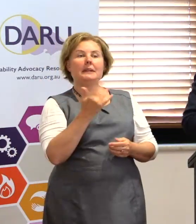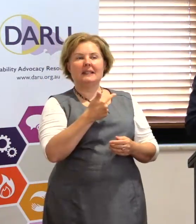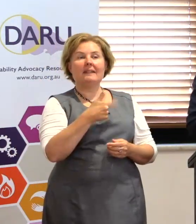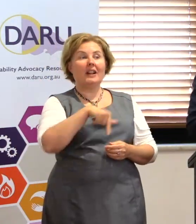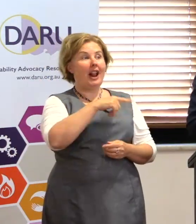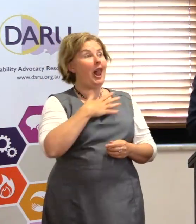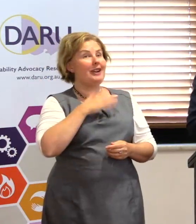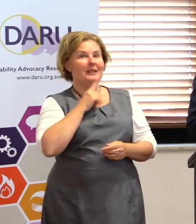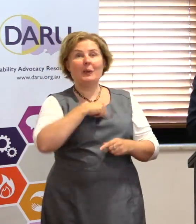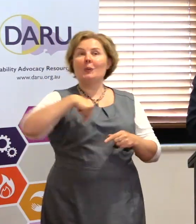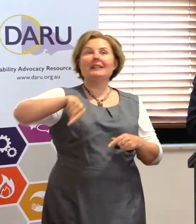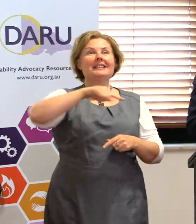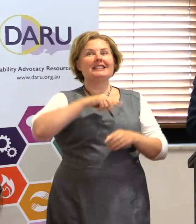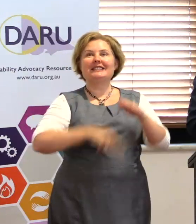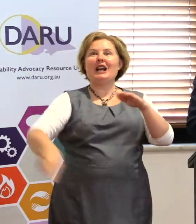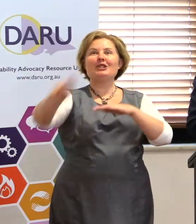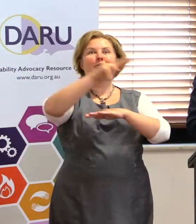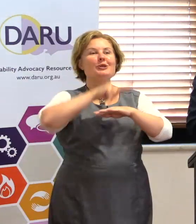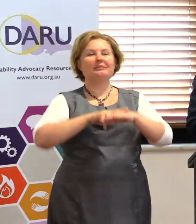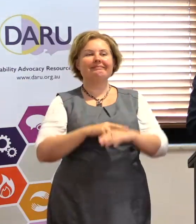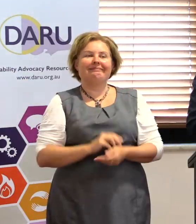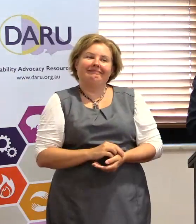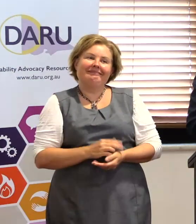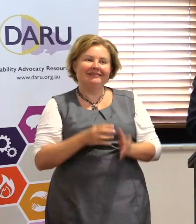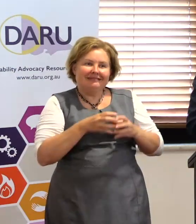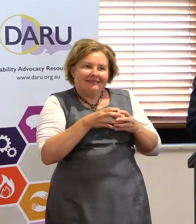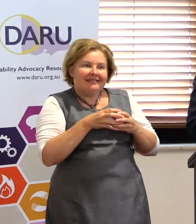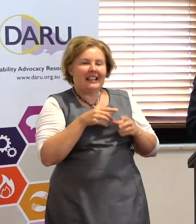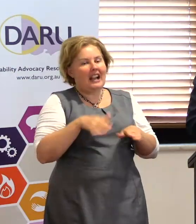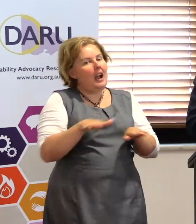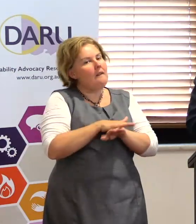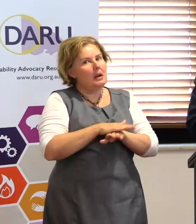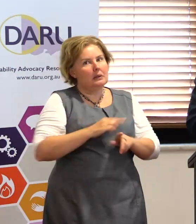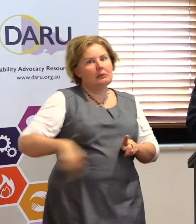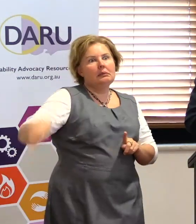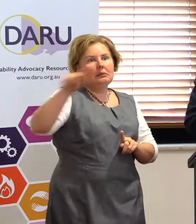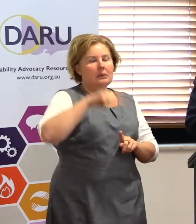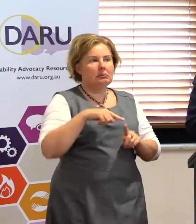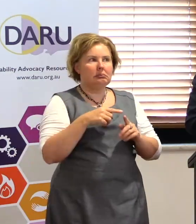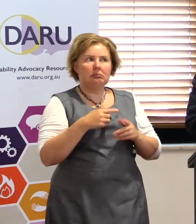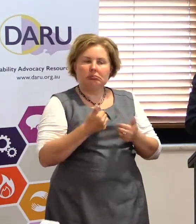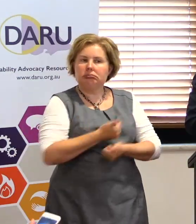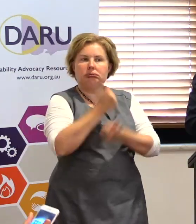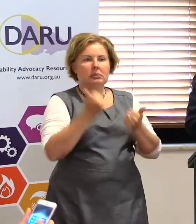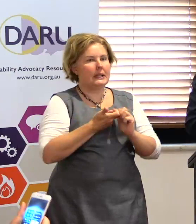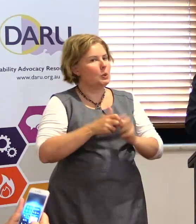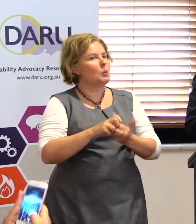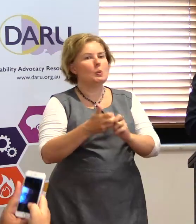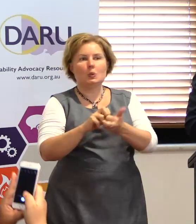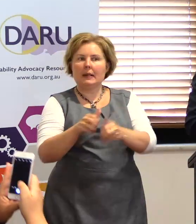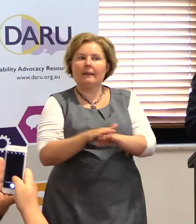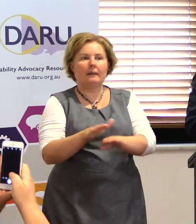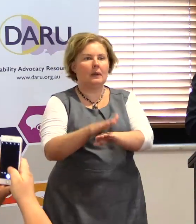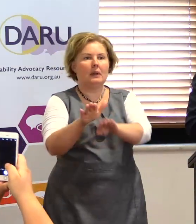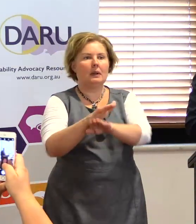we're national, but we do cover a lot of issues. I say a lot of our work is